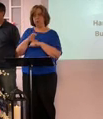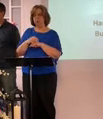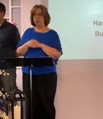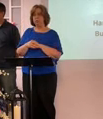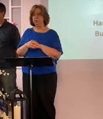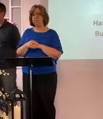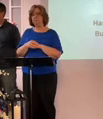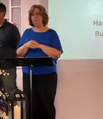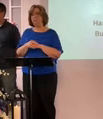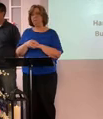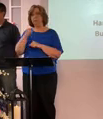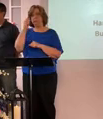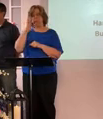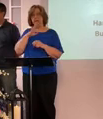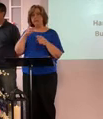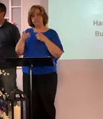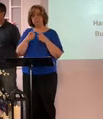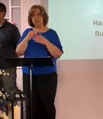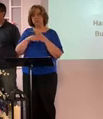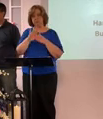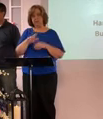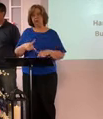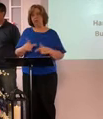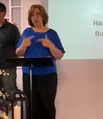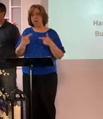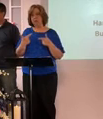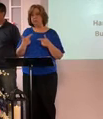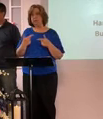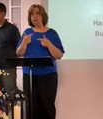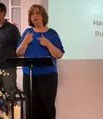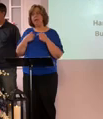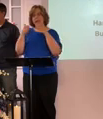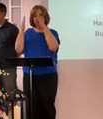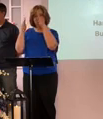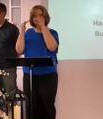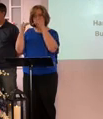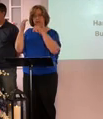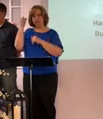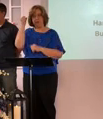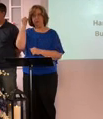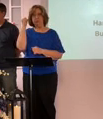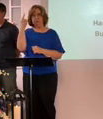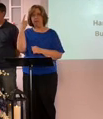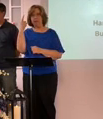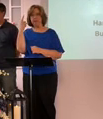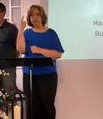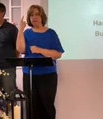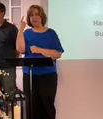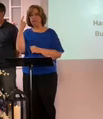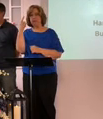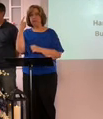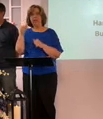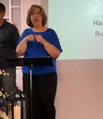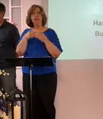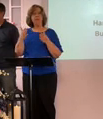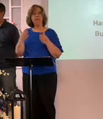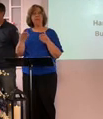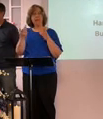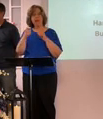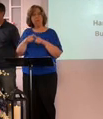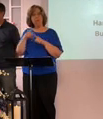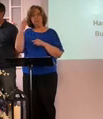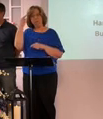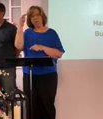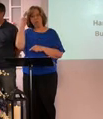who ultimately is in charge of their lives. And I would hope that they understand that everything does happen for a reason.